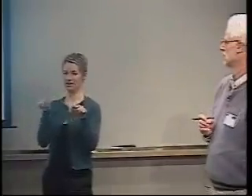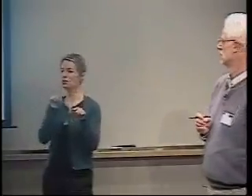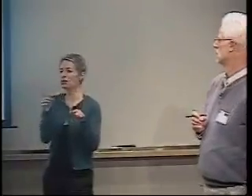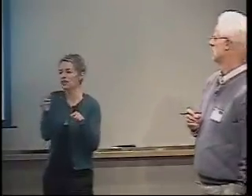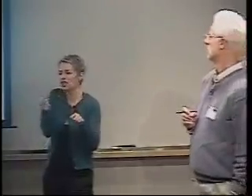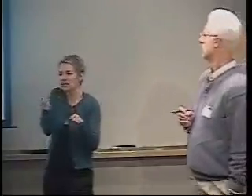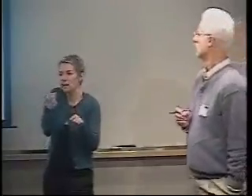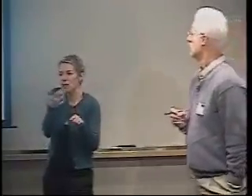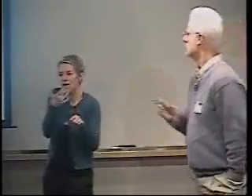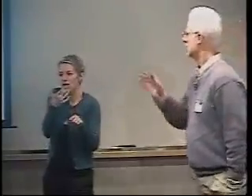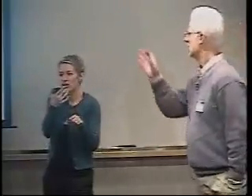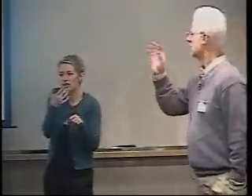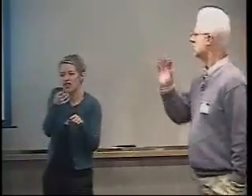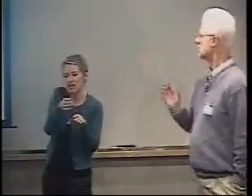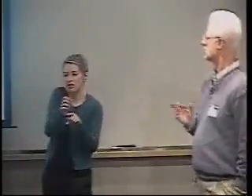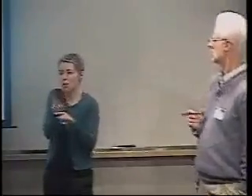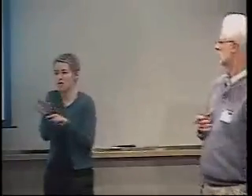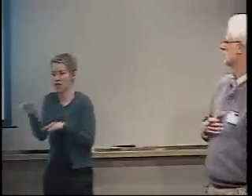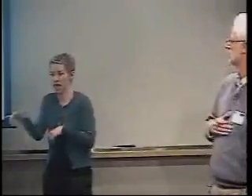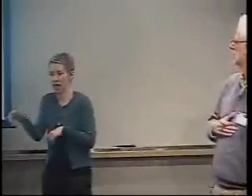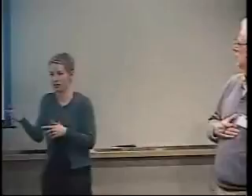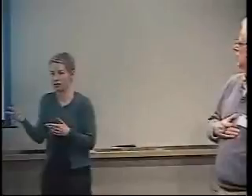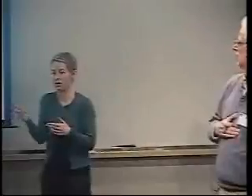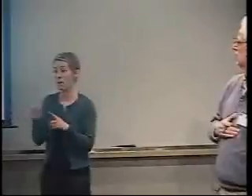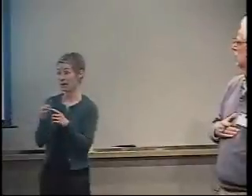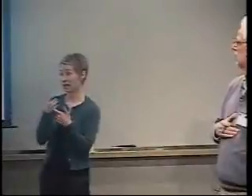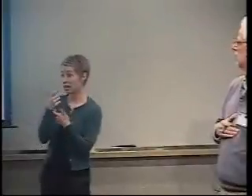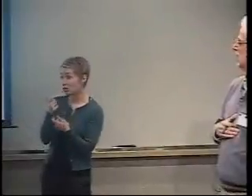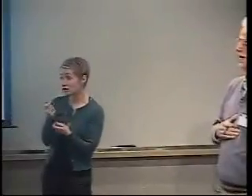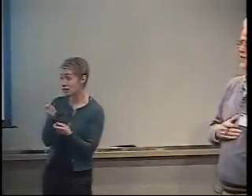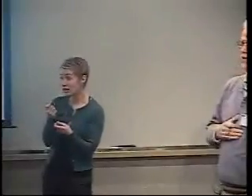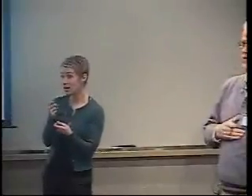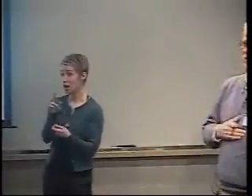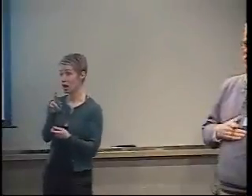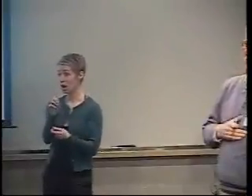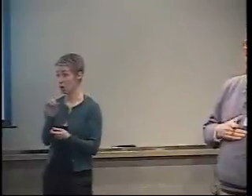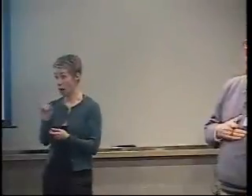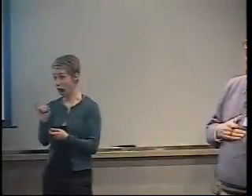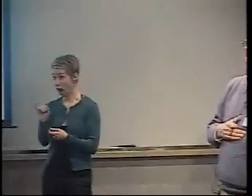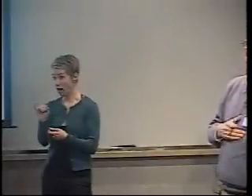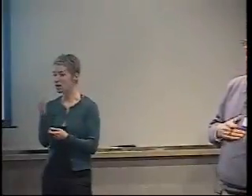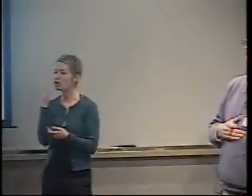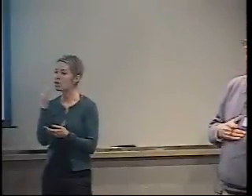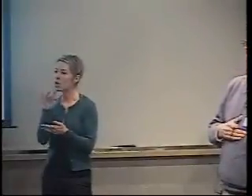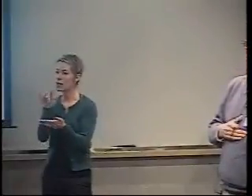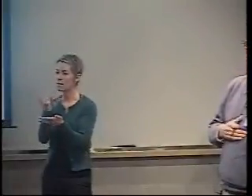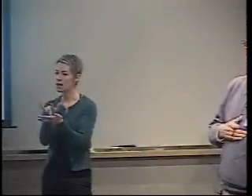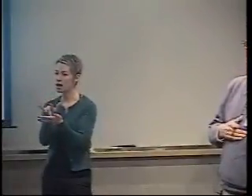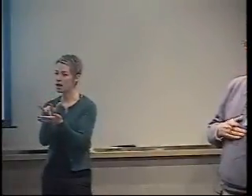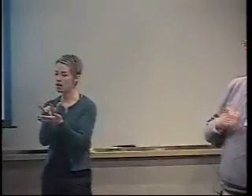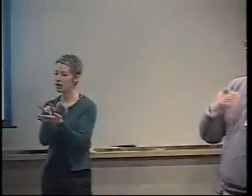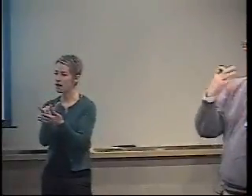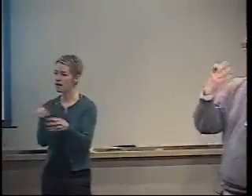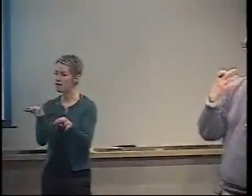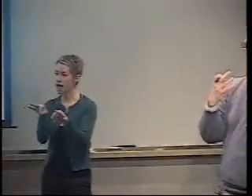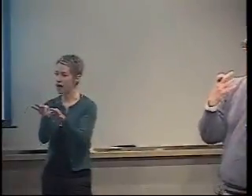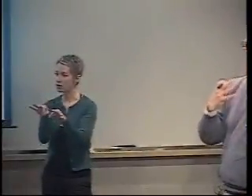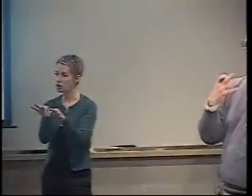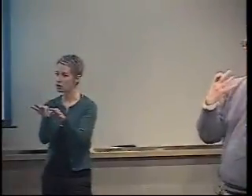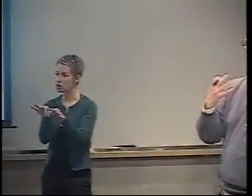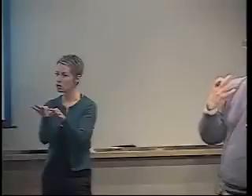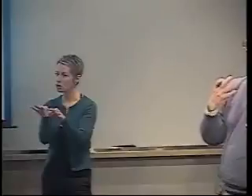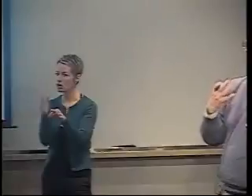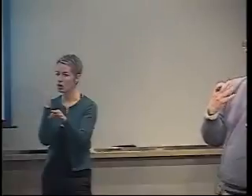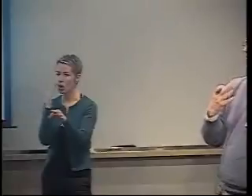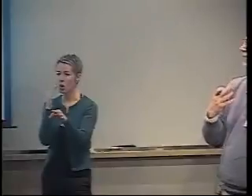there. And here's the kind of interesting thing, that the ROI, the middle value, that is the one that's more clear but